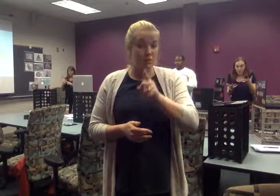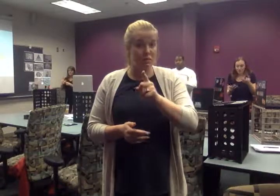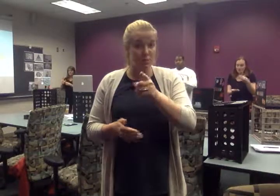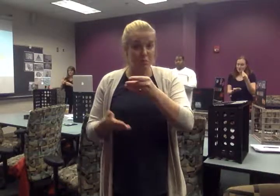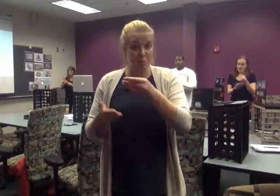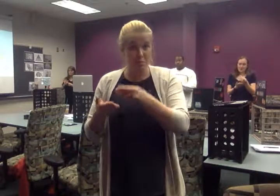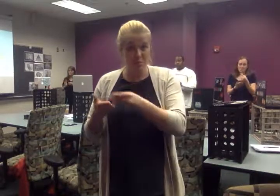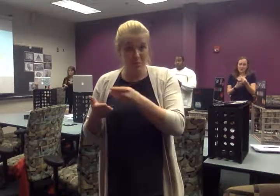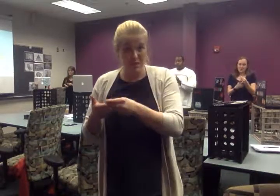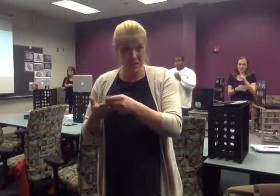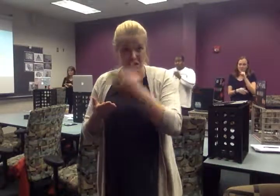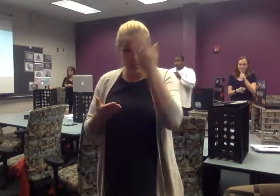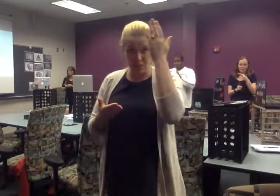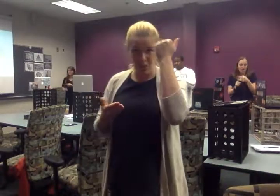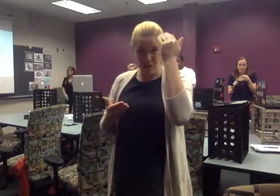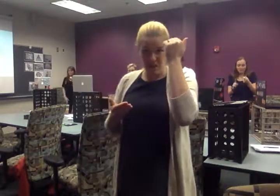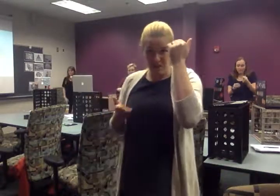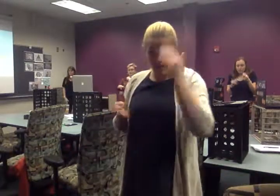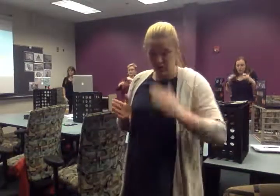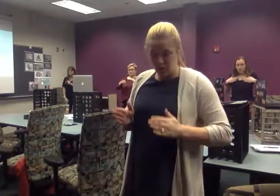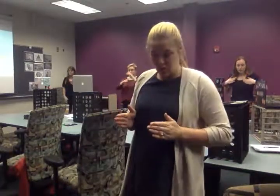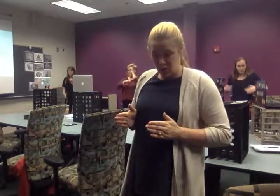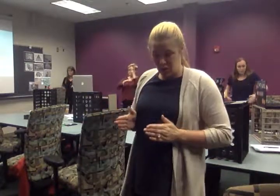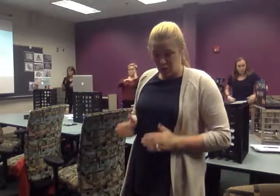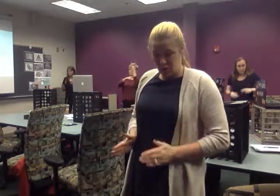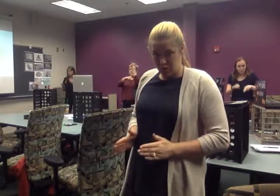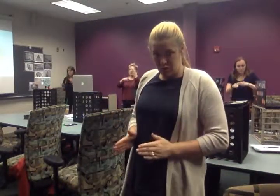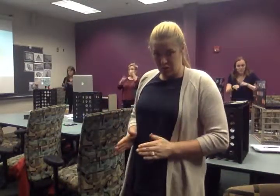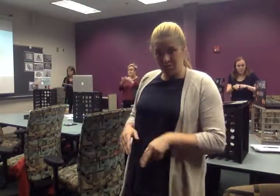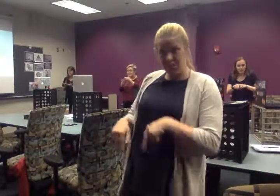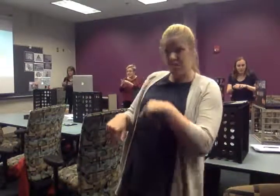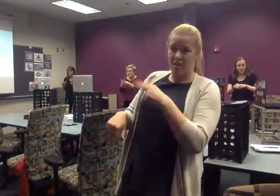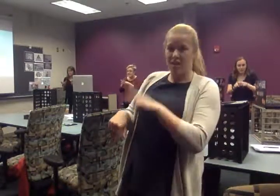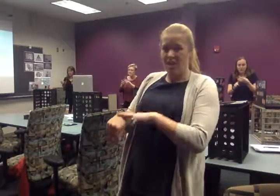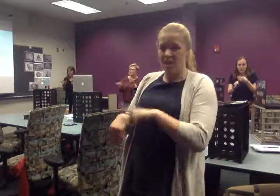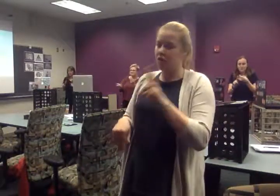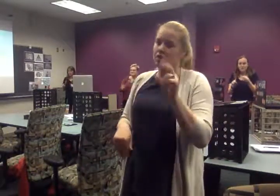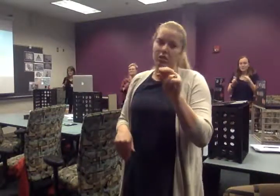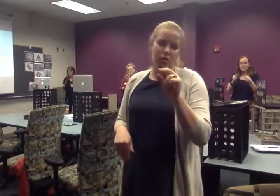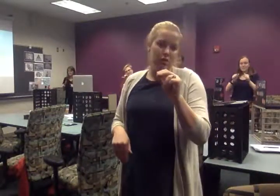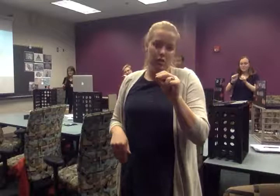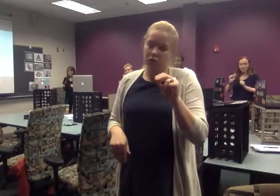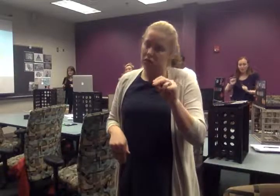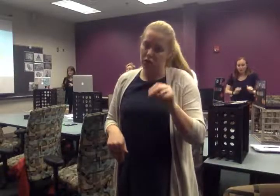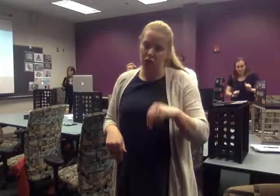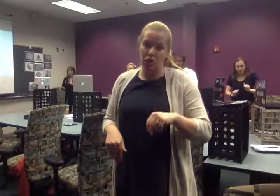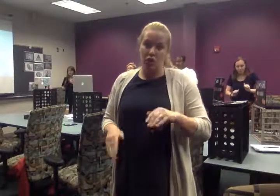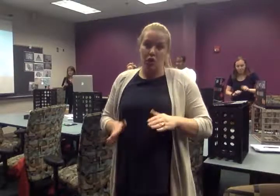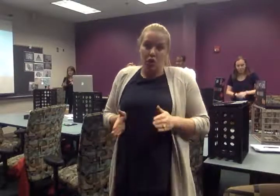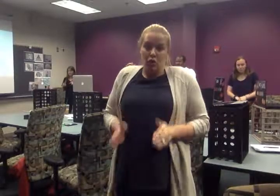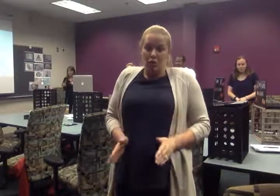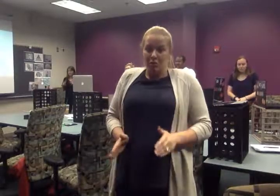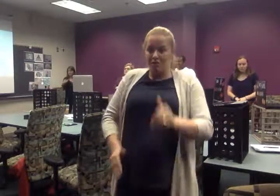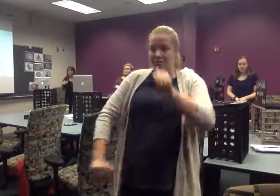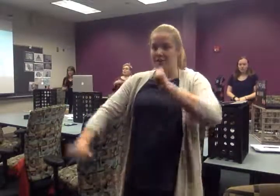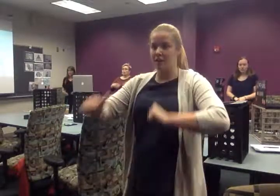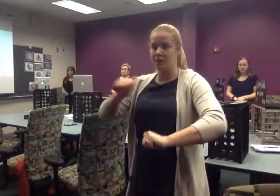of human nature. It's the product of human actions, like the formation of governments and markets. In short, and I know this will disappoint some of